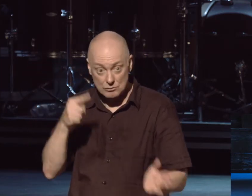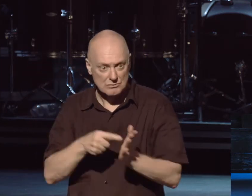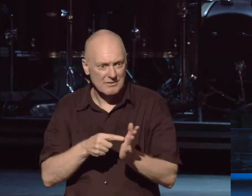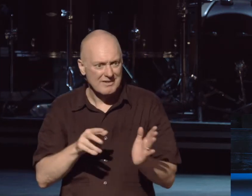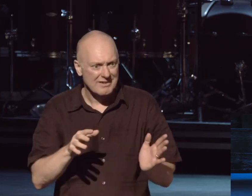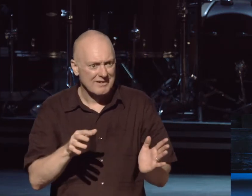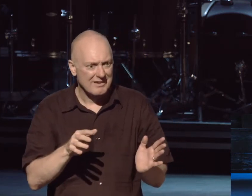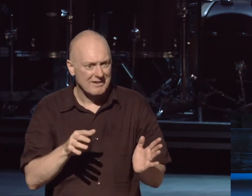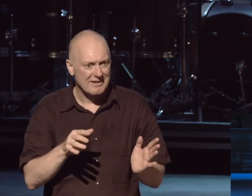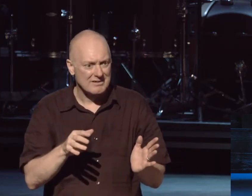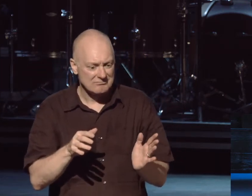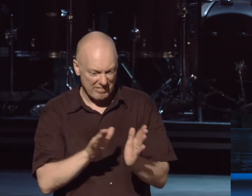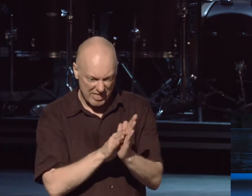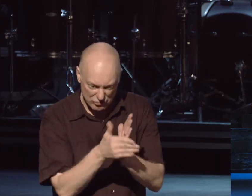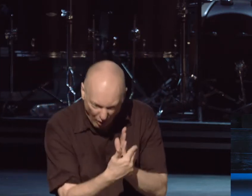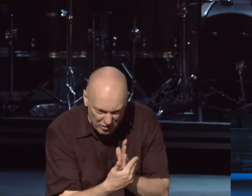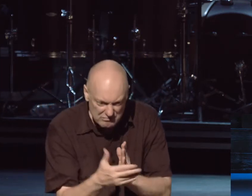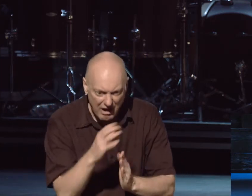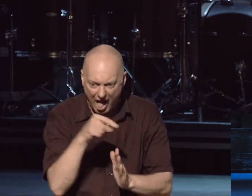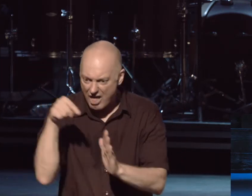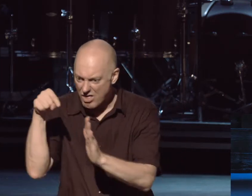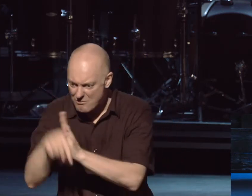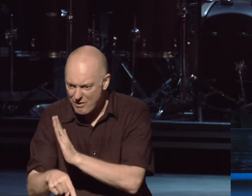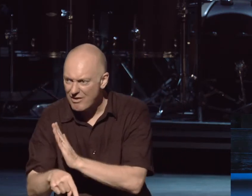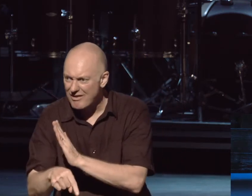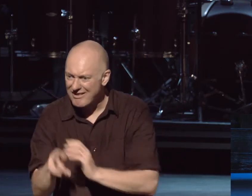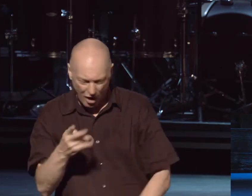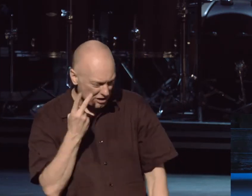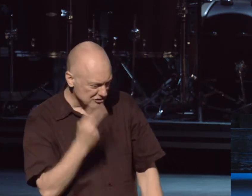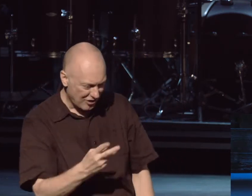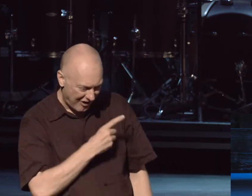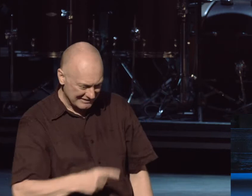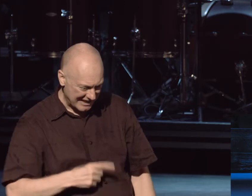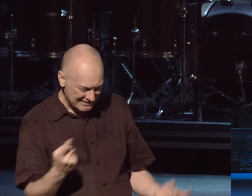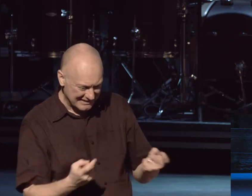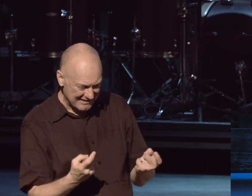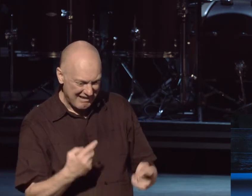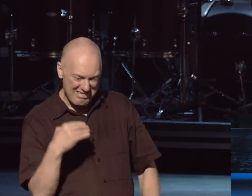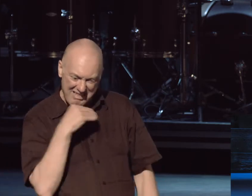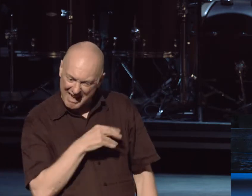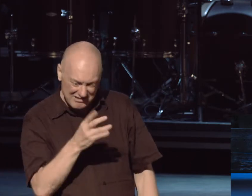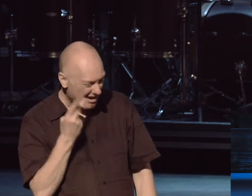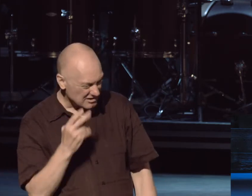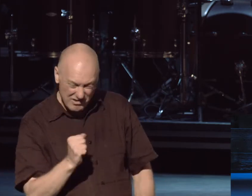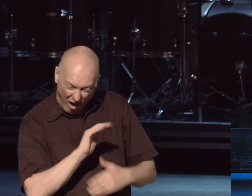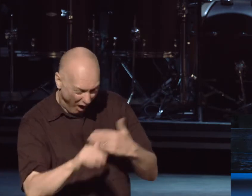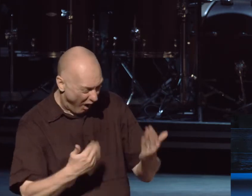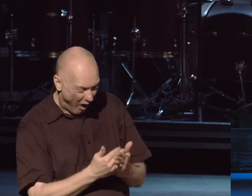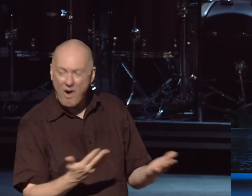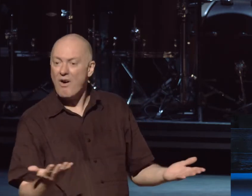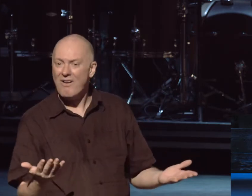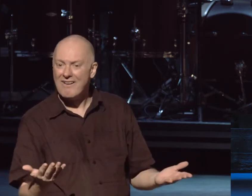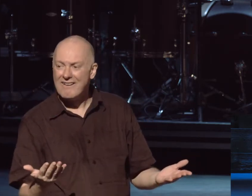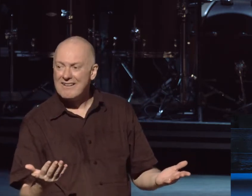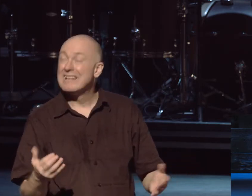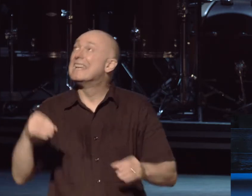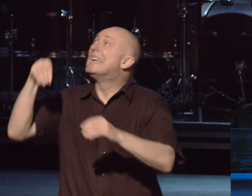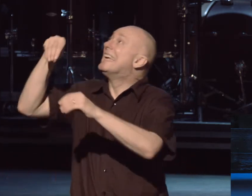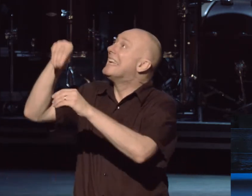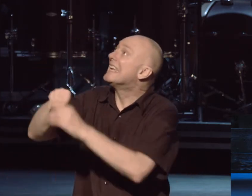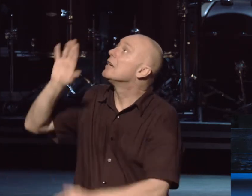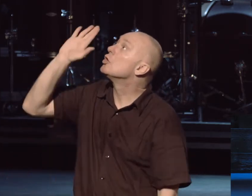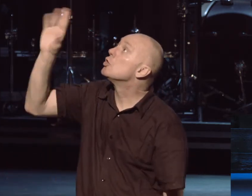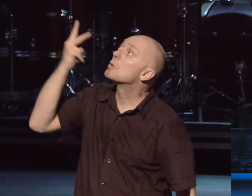The adultery, the murder, God saw it all. The lies, God saw it all. In your sight,